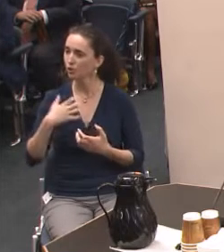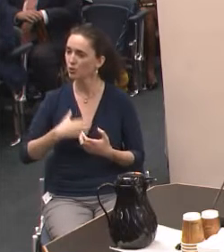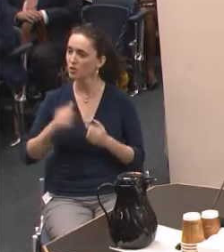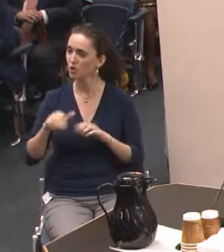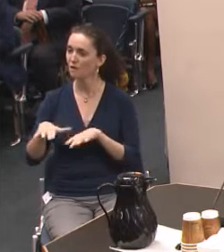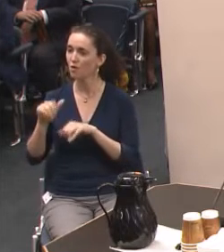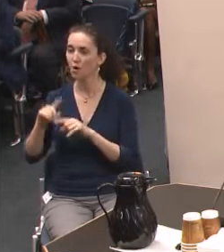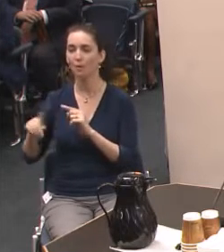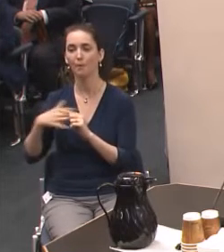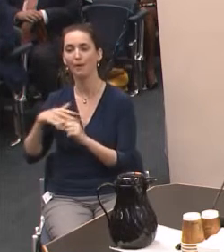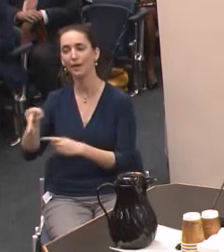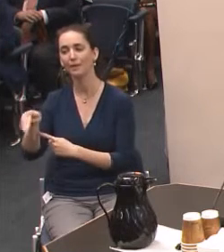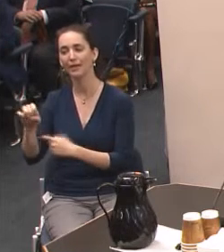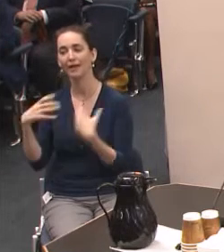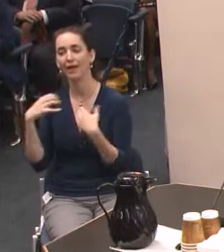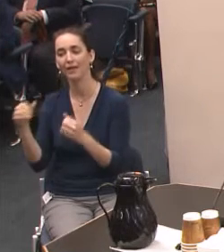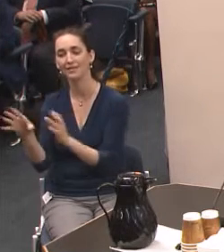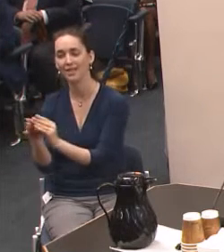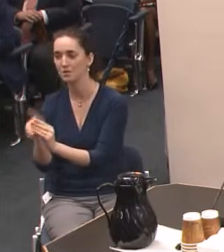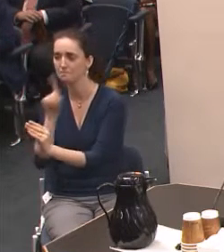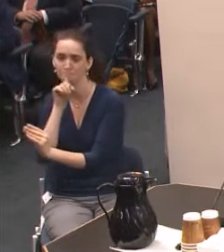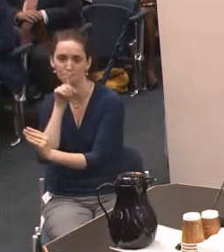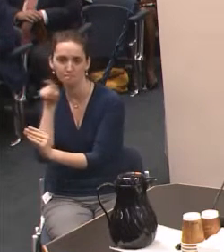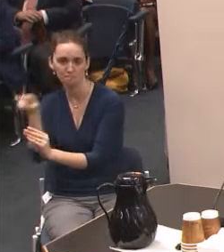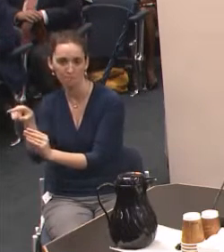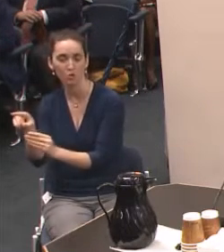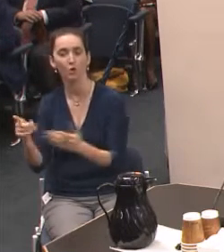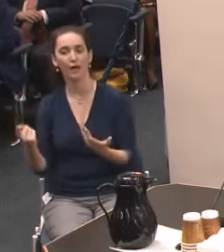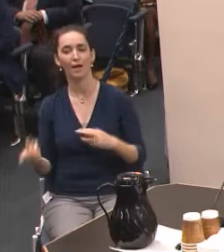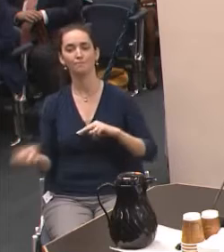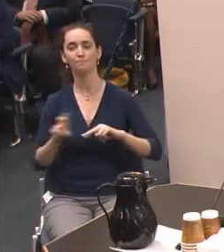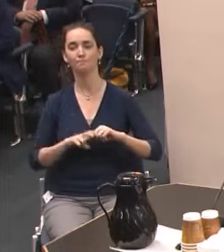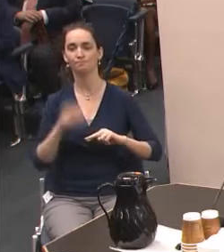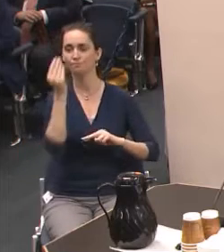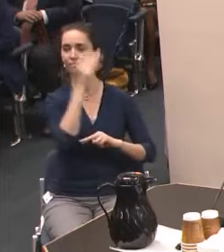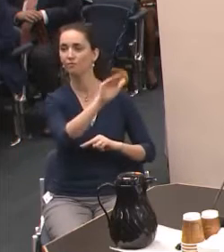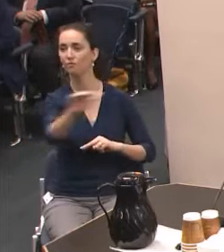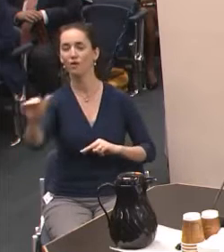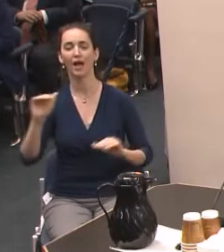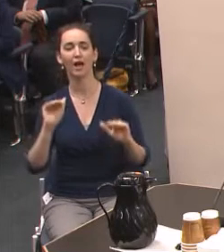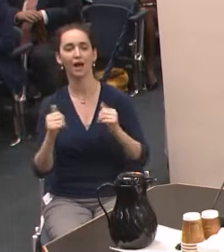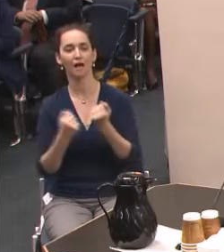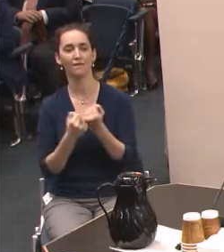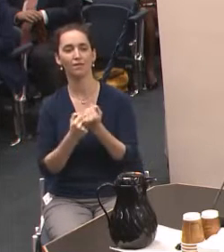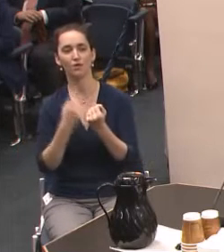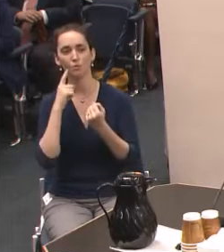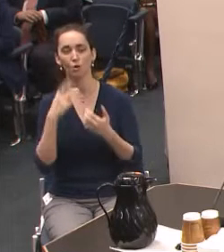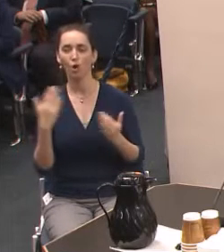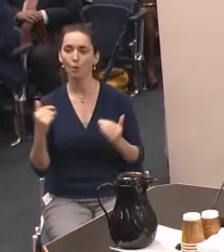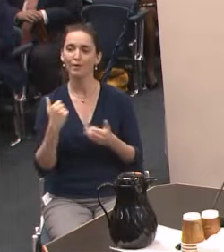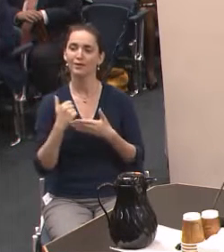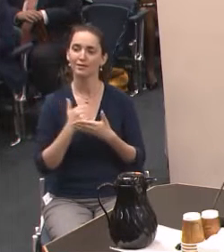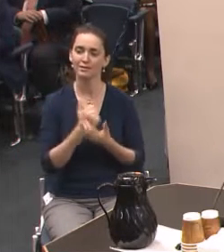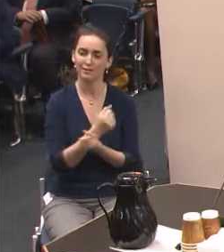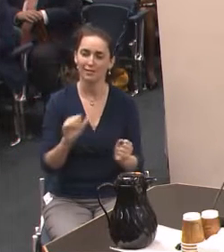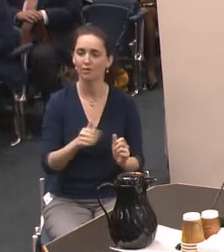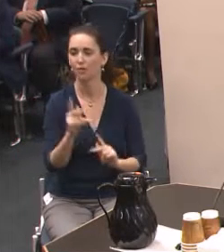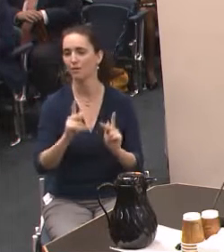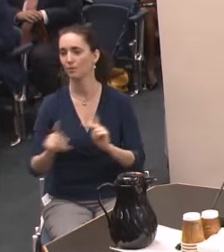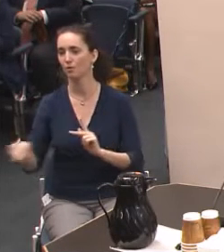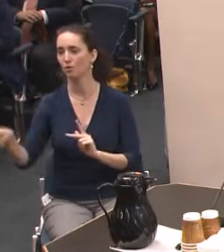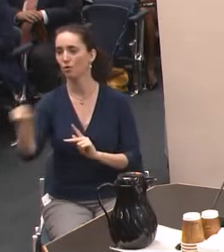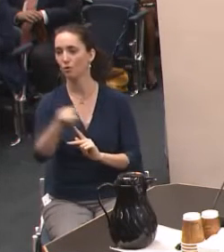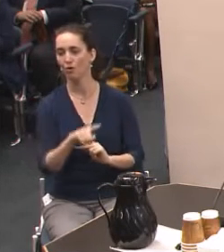sessions. So I sit here today advocating to hopefully save others who know the shoes I wore, feeling helpless and